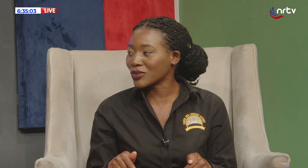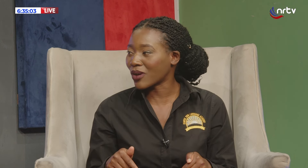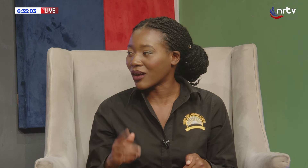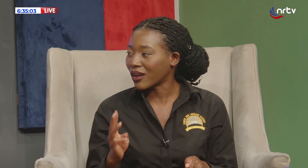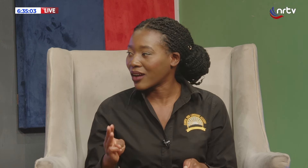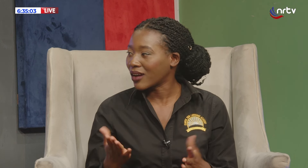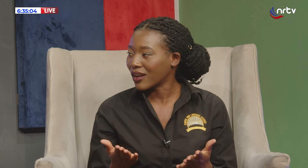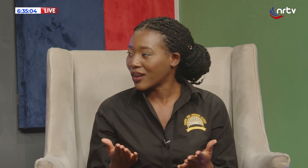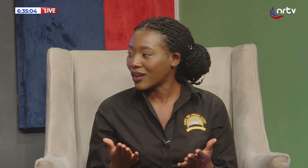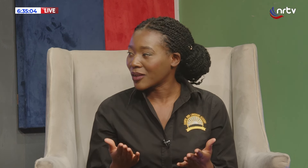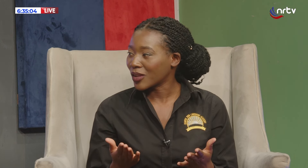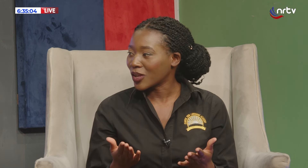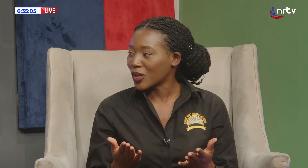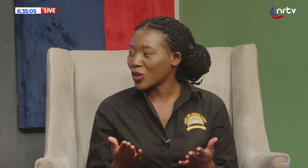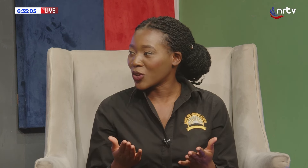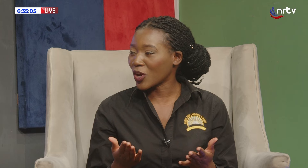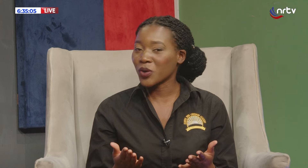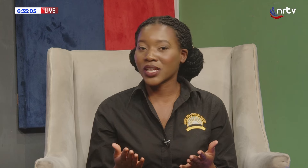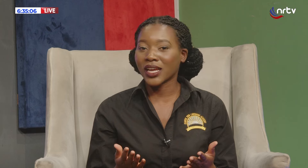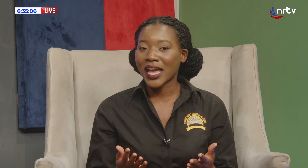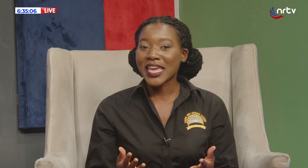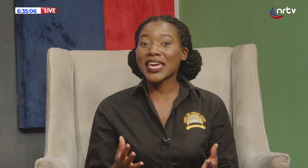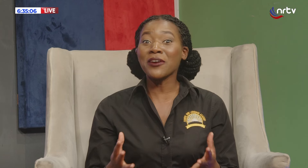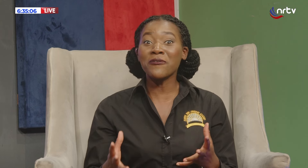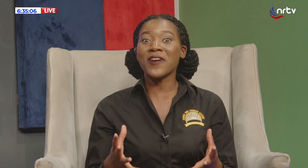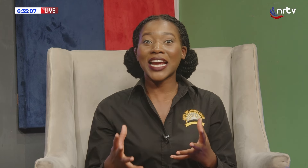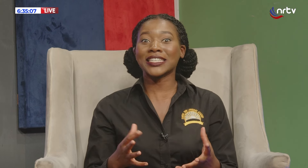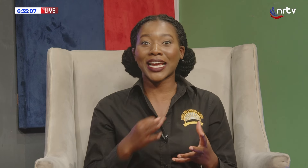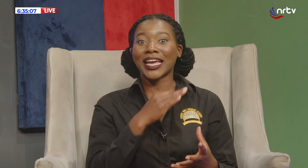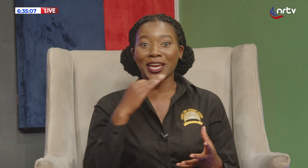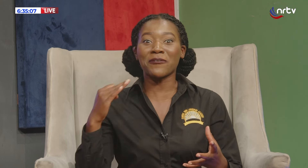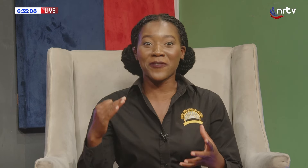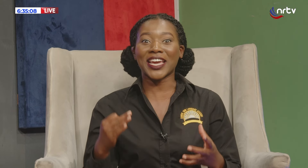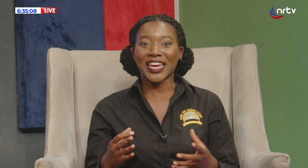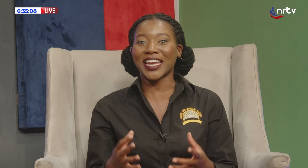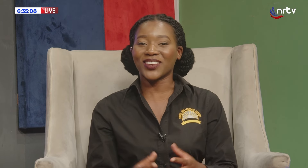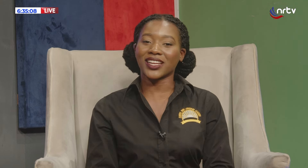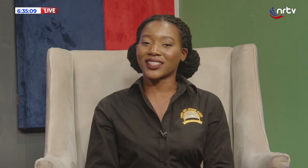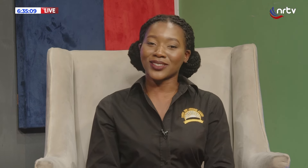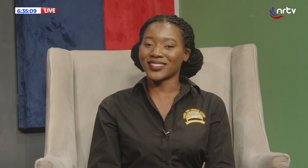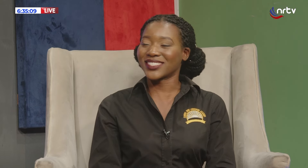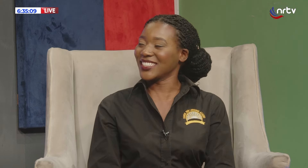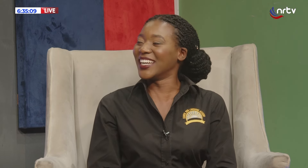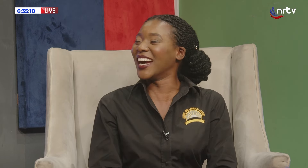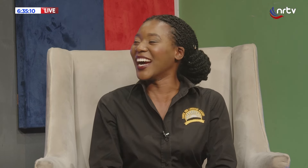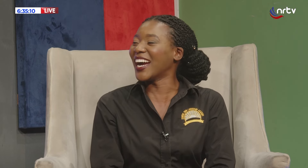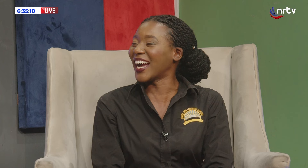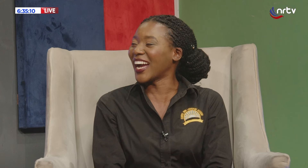wrong? Why? You're always like, "Ke Friday, oh my gosh, freaking." I know that's horrible. It must be